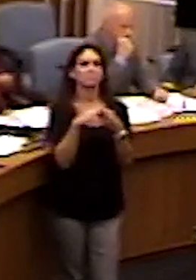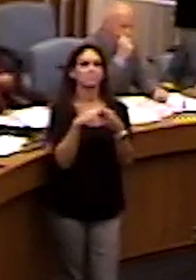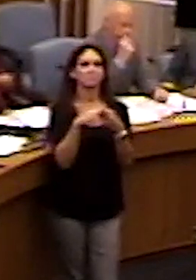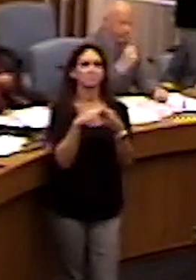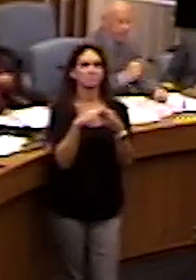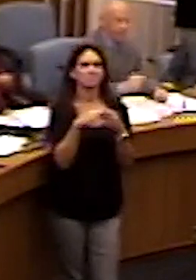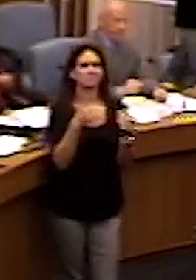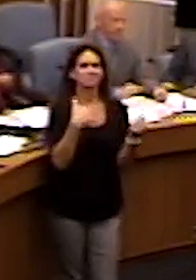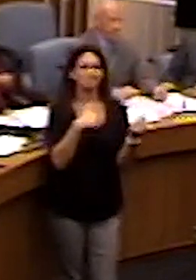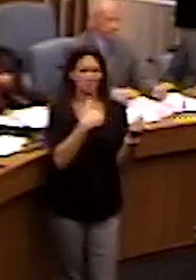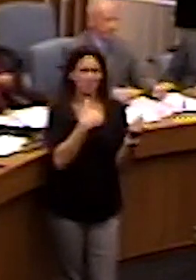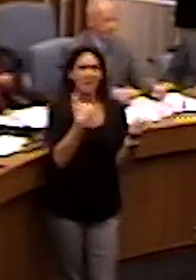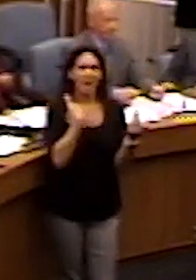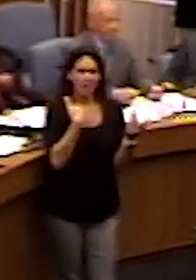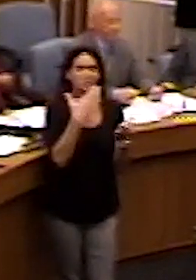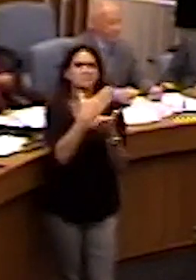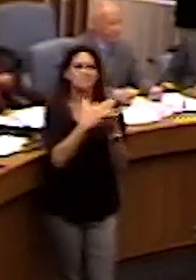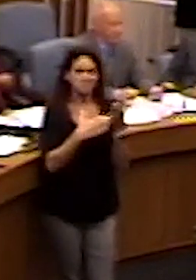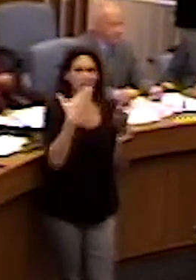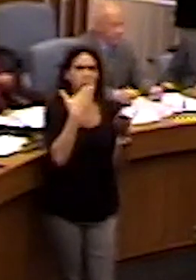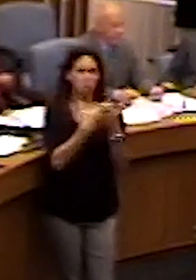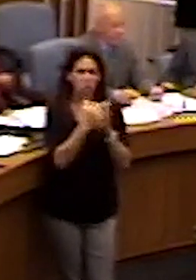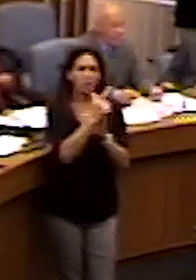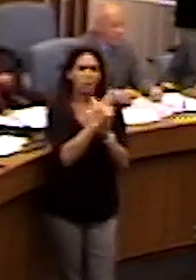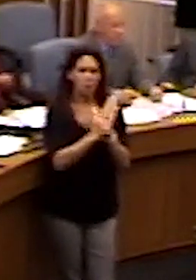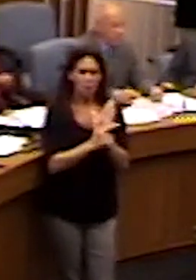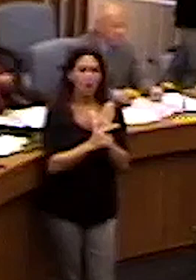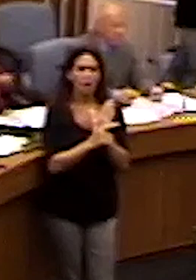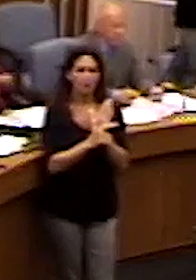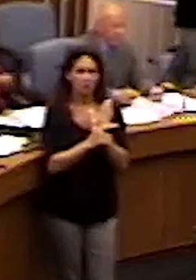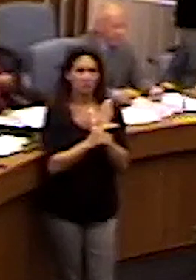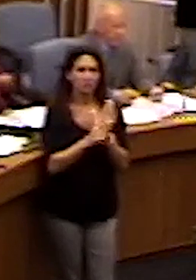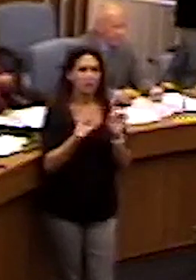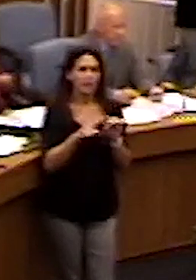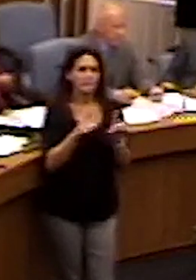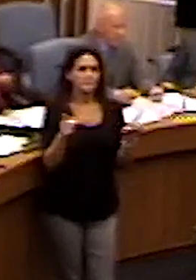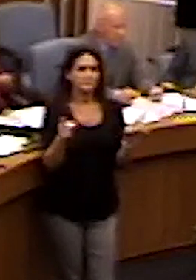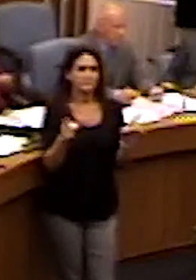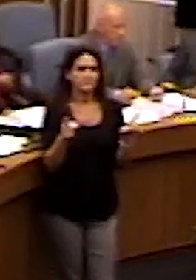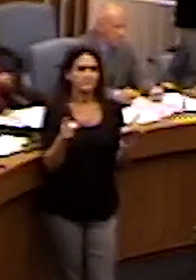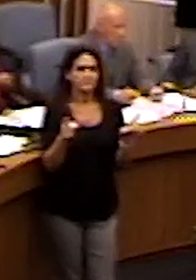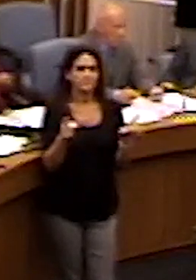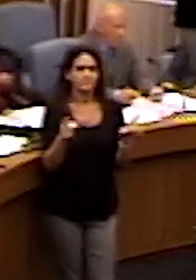we have some good laws, but you can't really